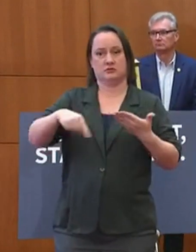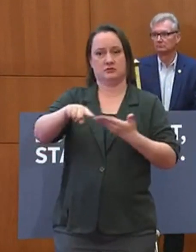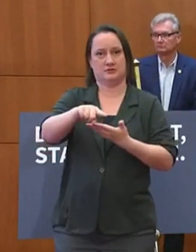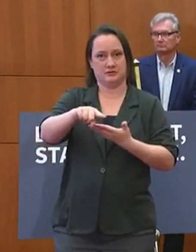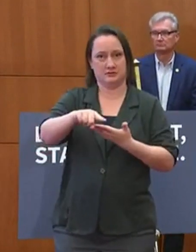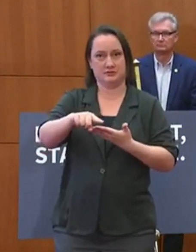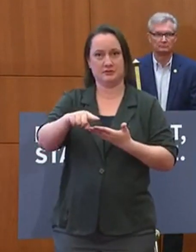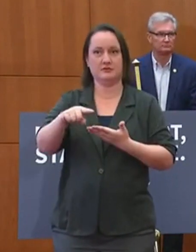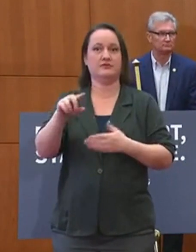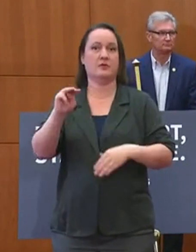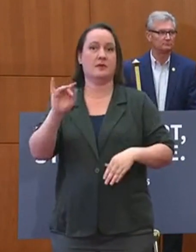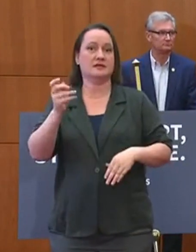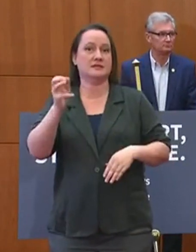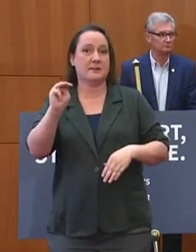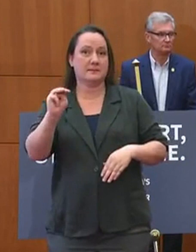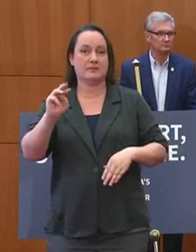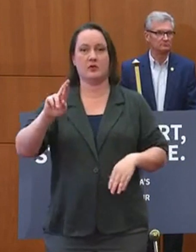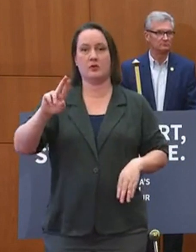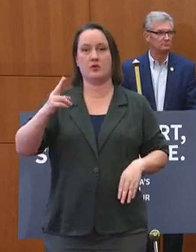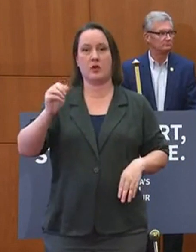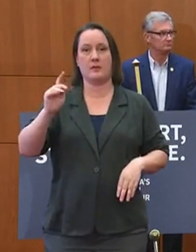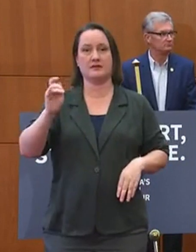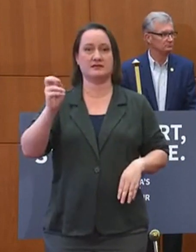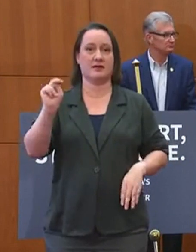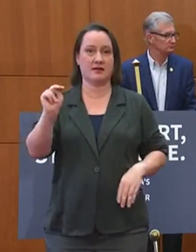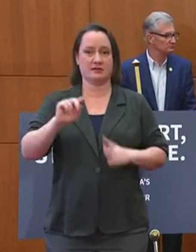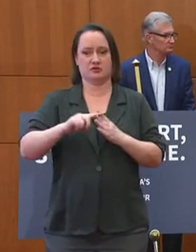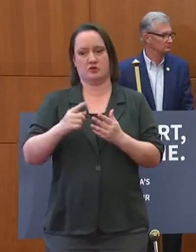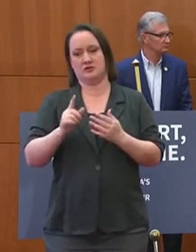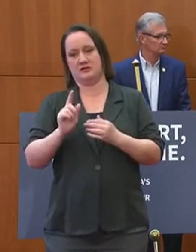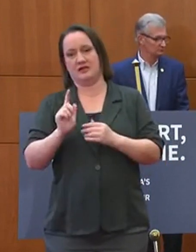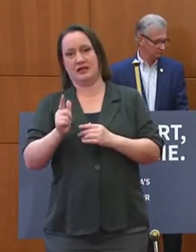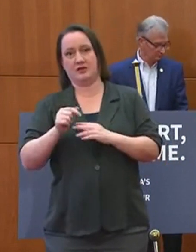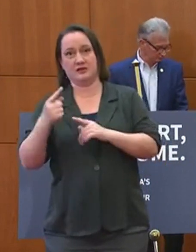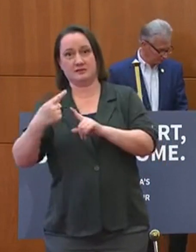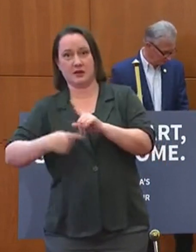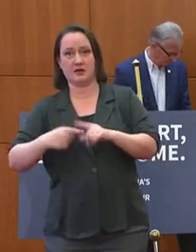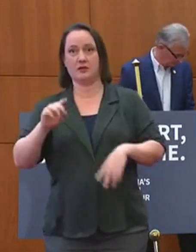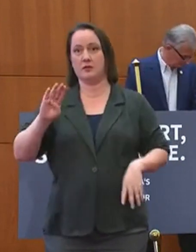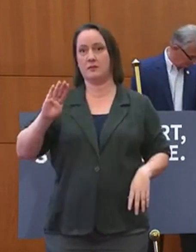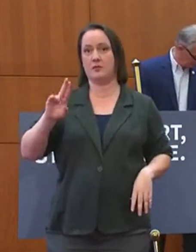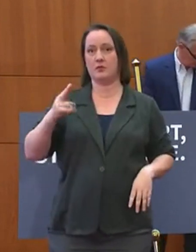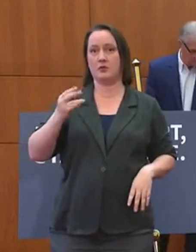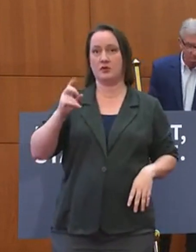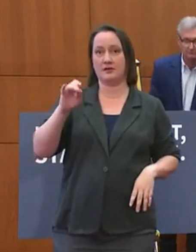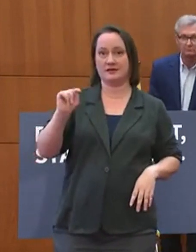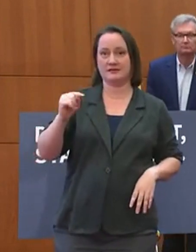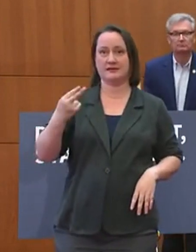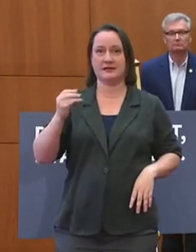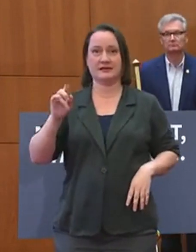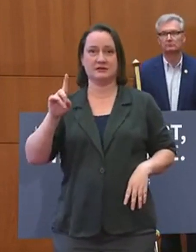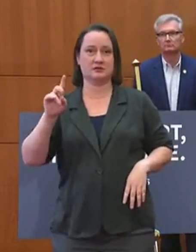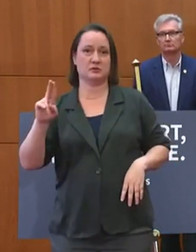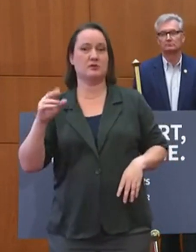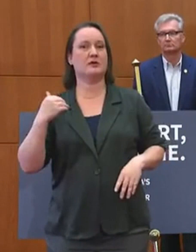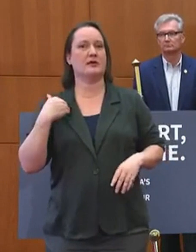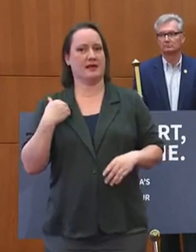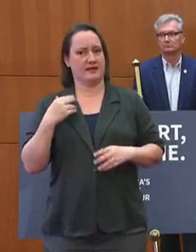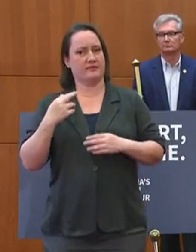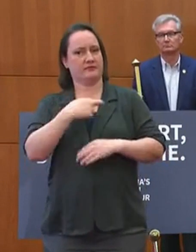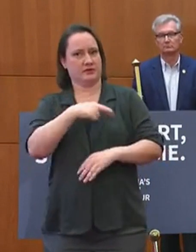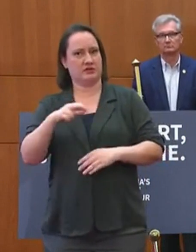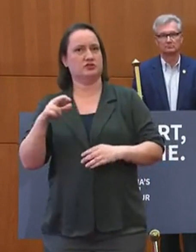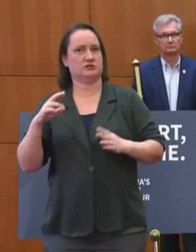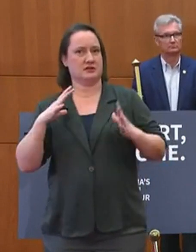For Muslims, Ramadan starts later this month. Buddhists and Hindus have religious holidays coming up as